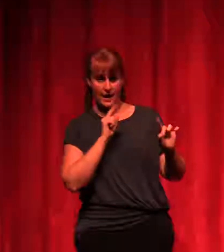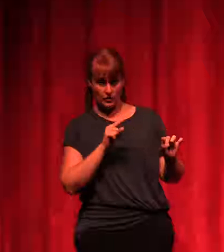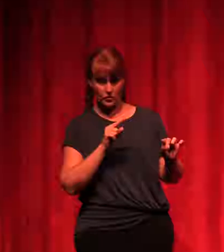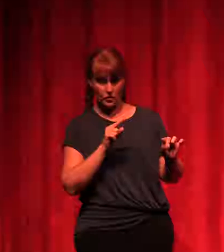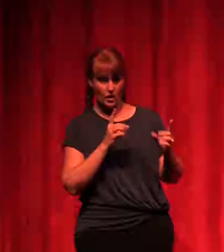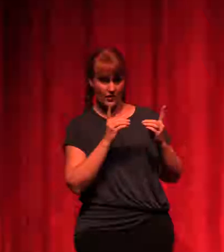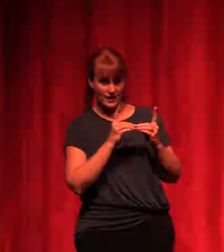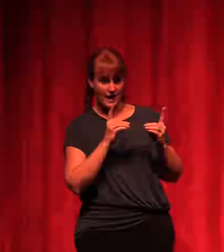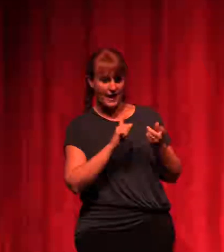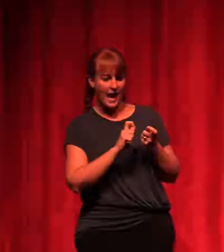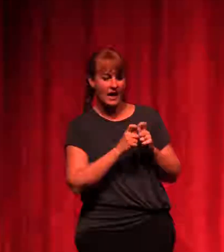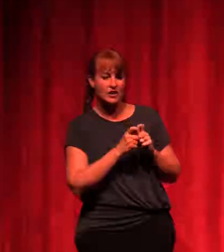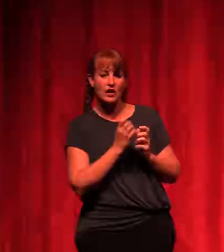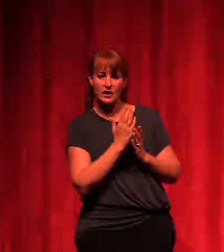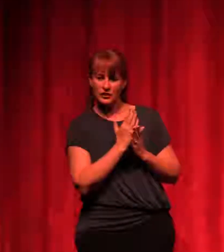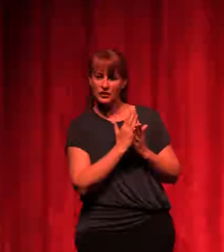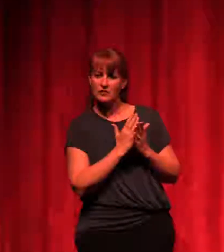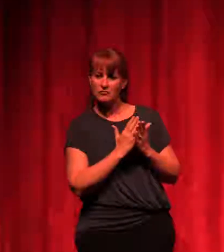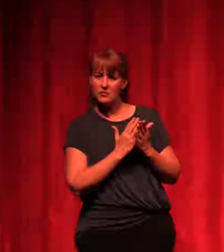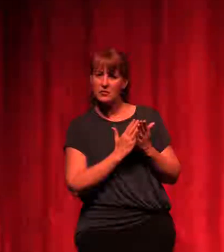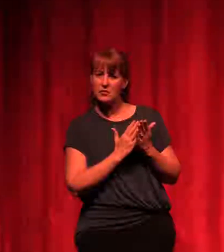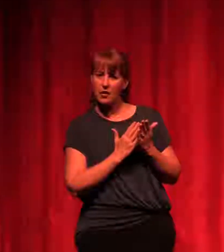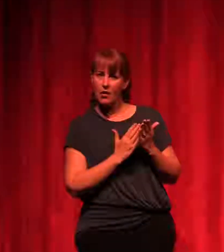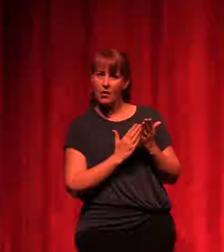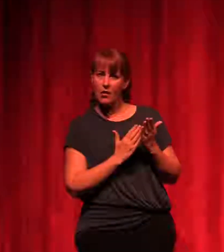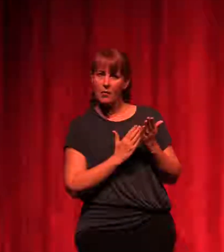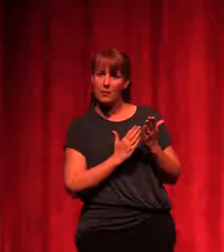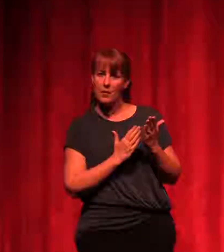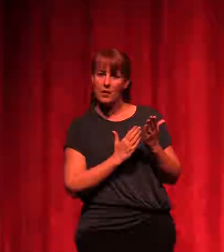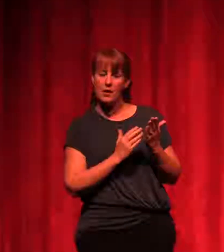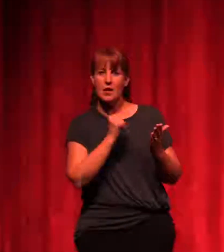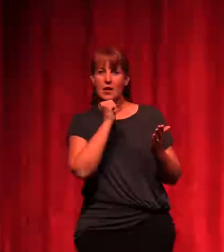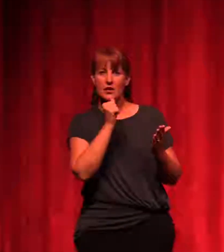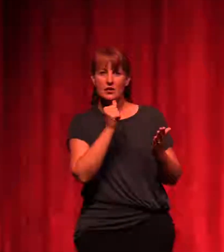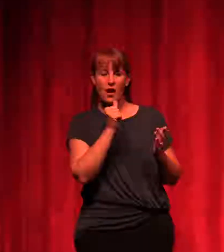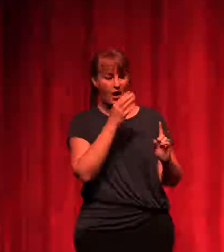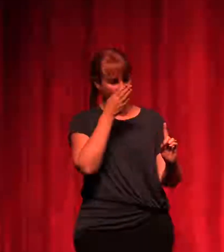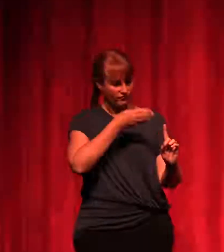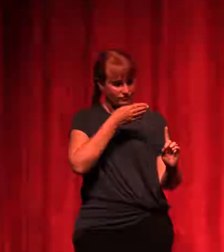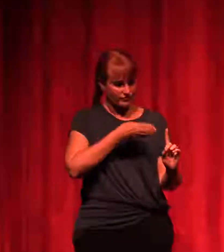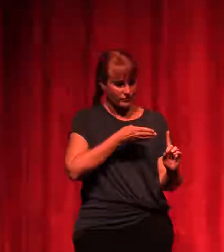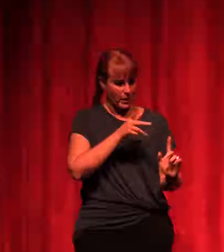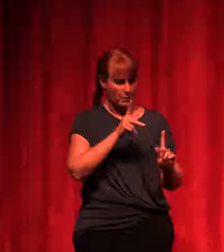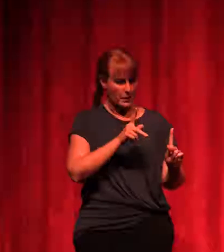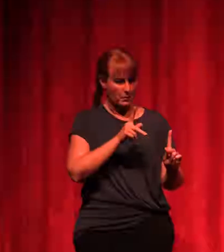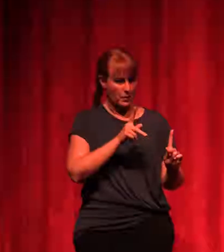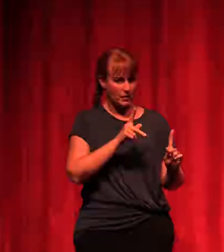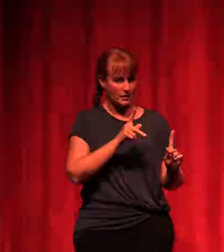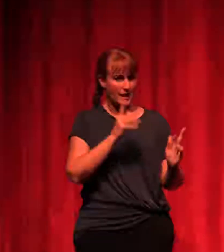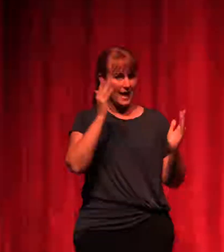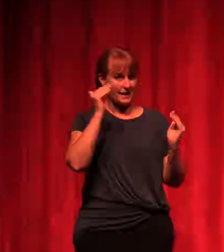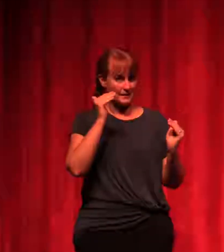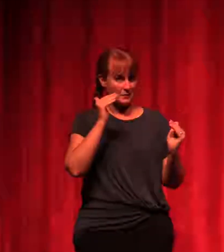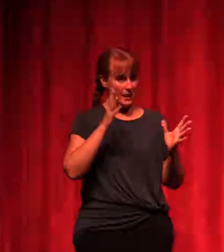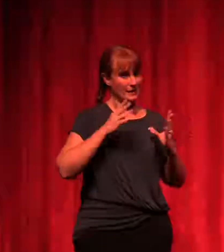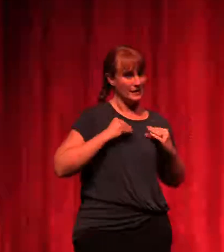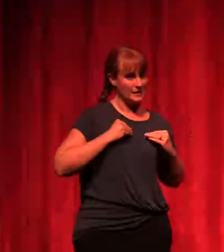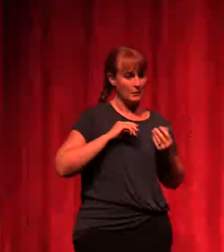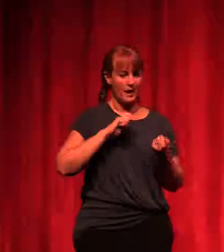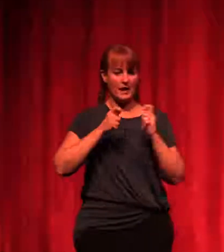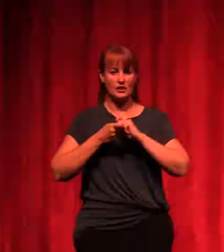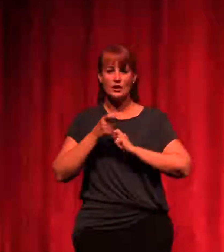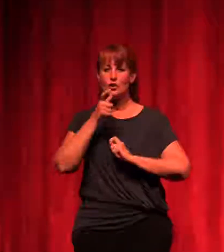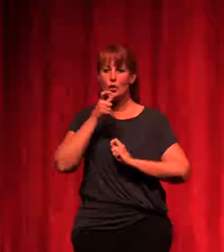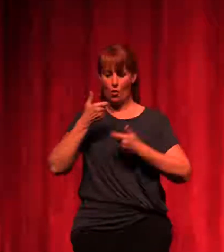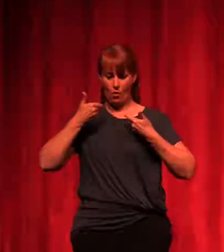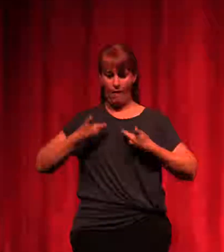site, and I changed them away from what I thought other people might accept, and I changed them to who I